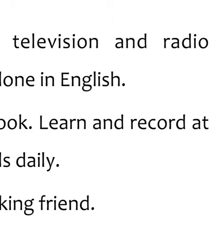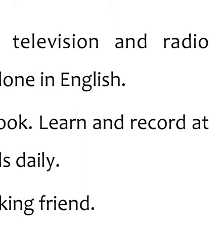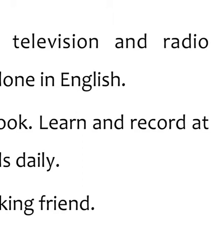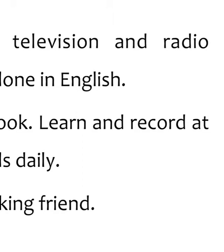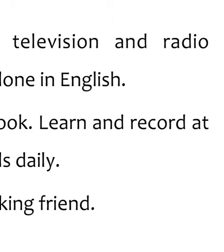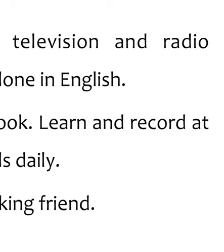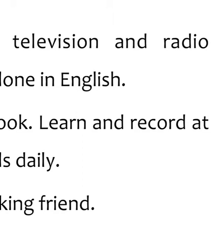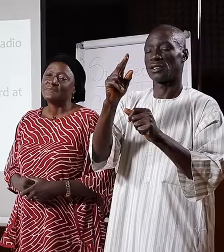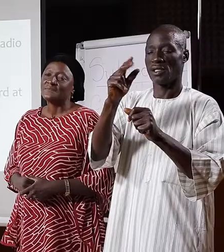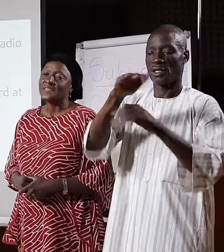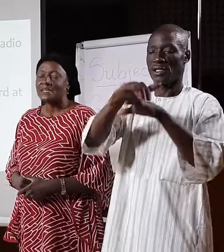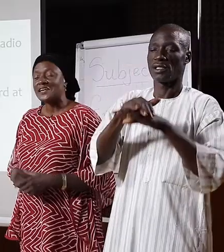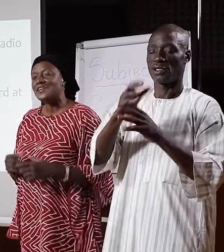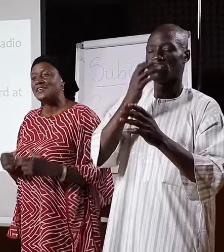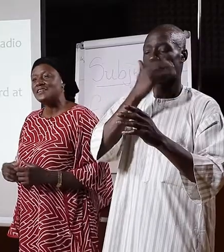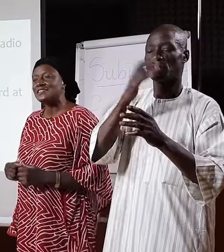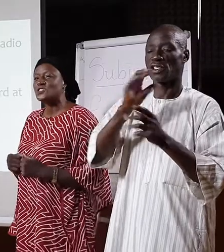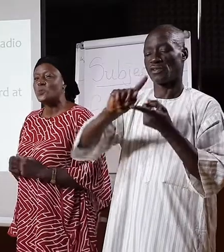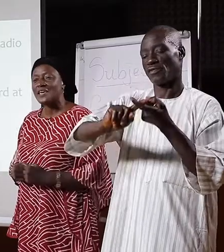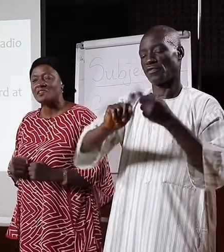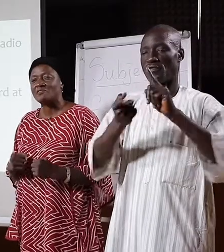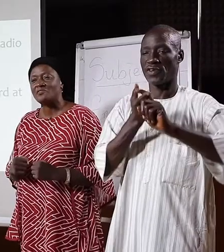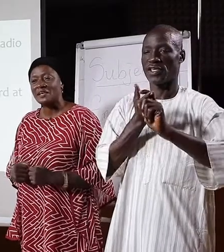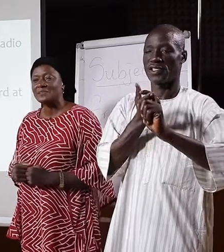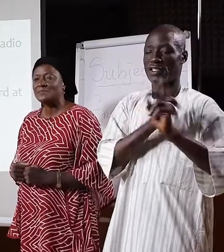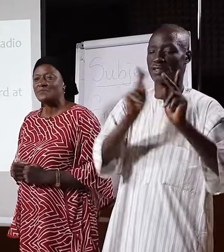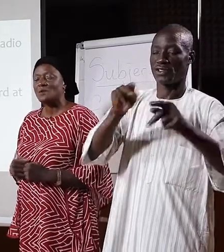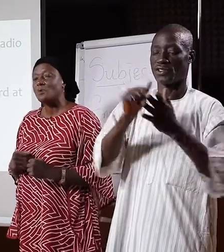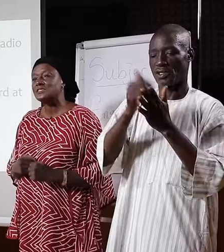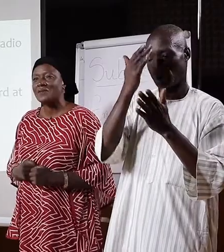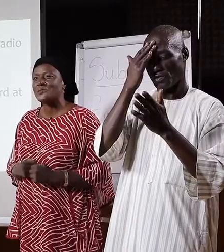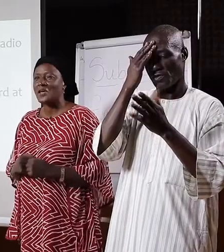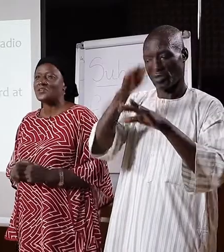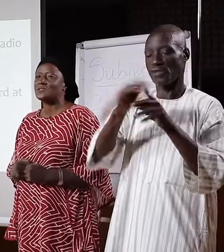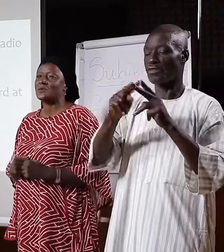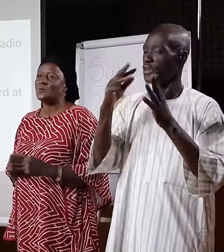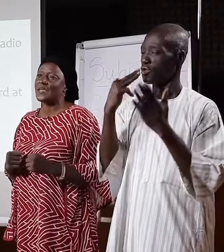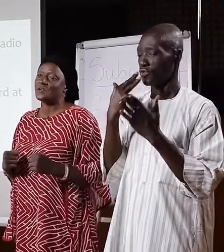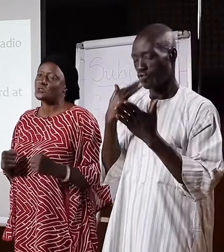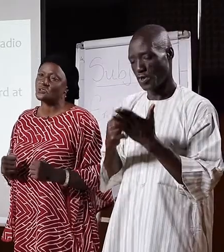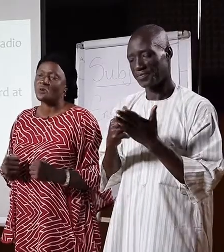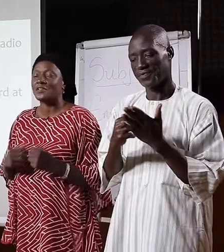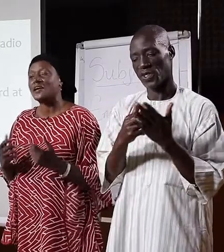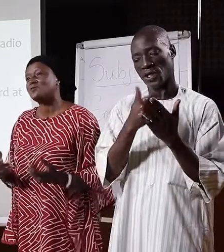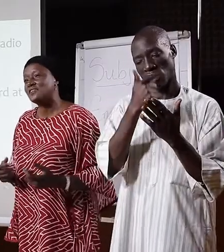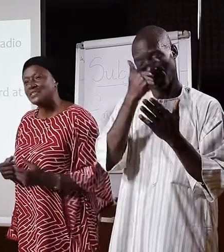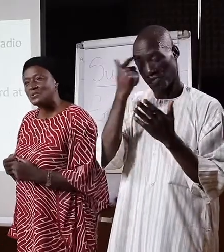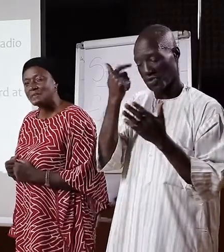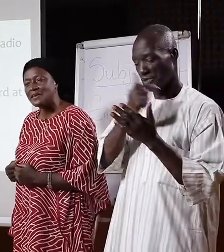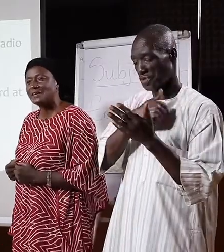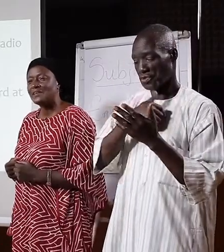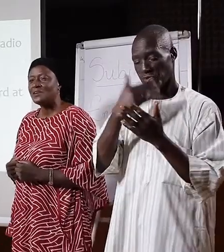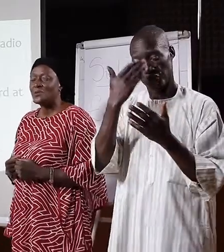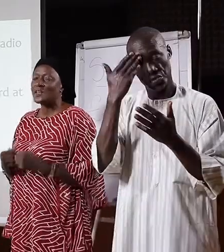friend. Get an English-speaking friend. Most times, because we are not sure of the kind of English